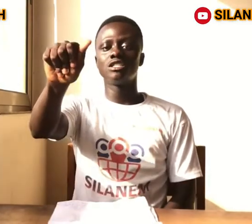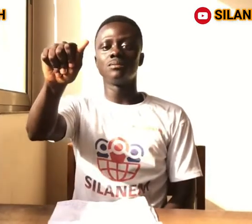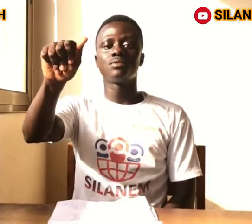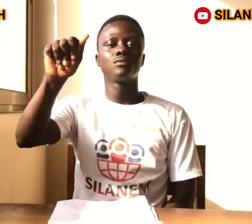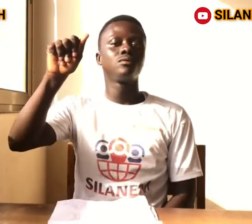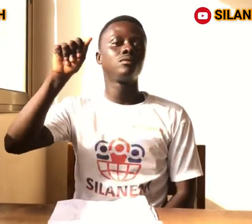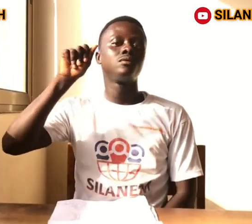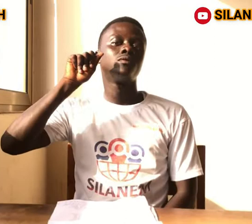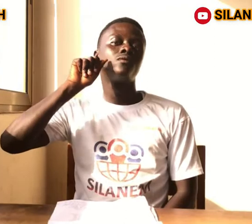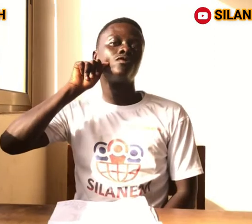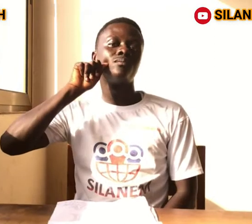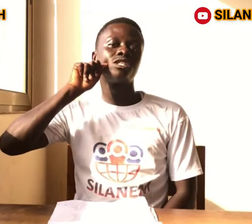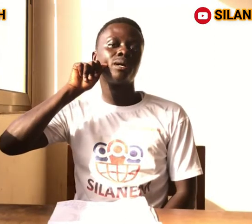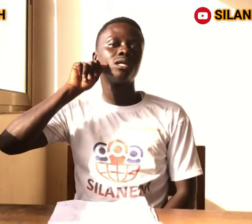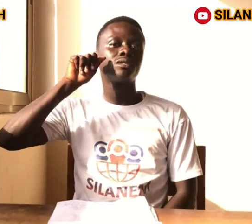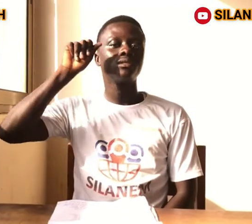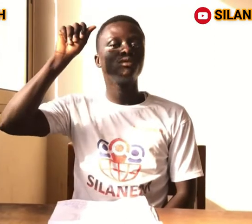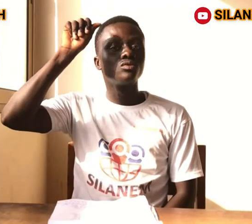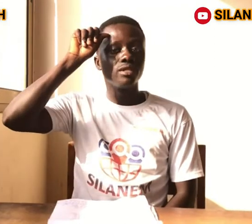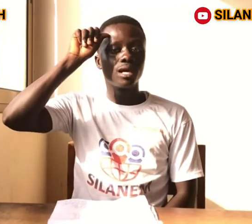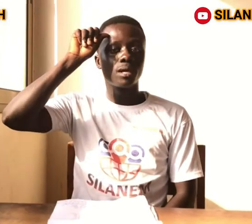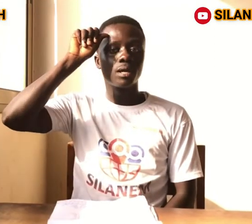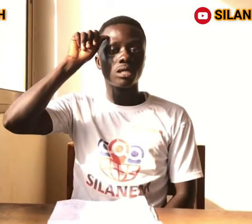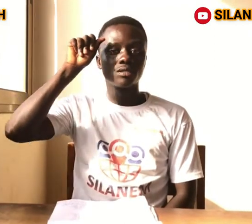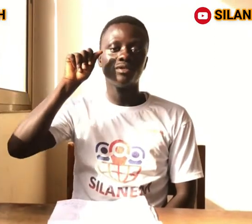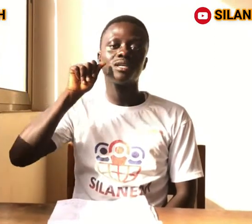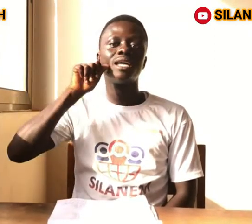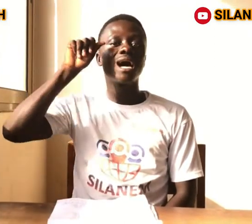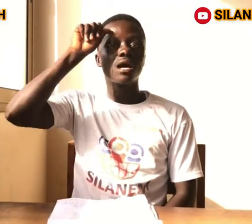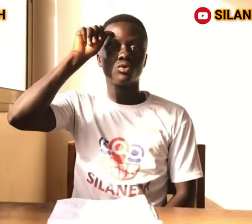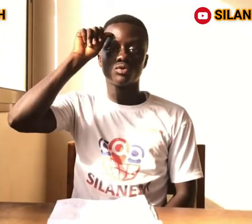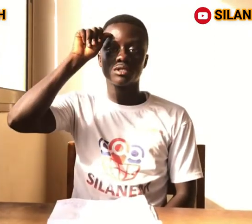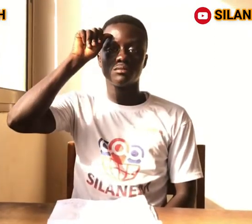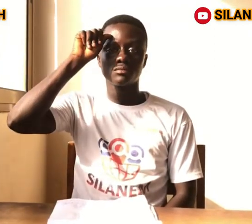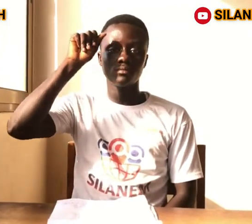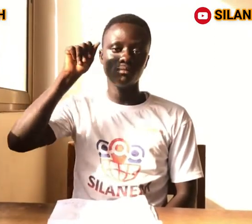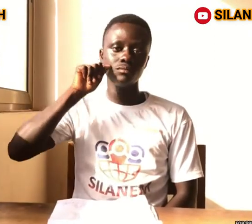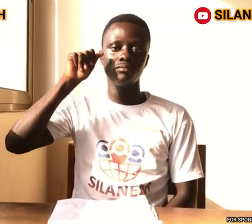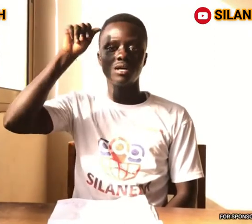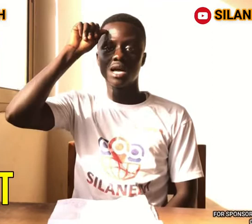handship. From this part to the upper part, we sign adult,